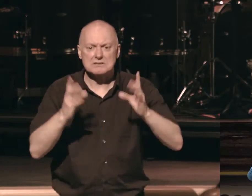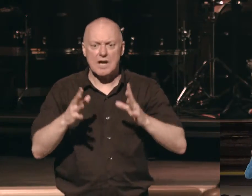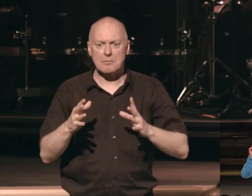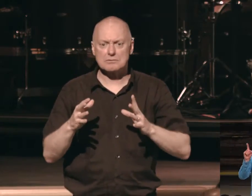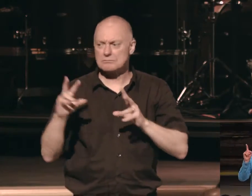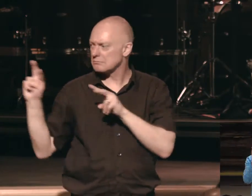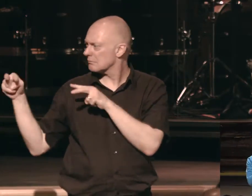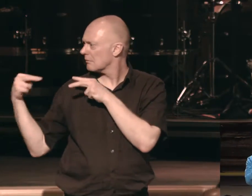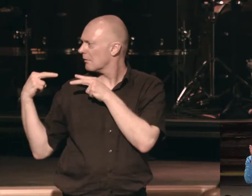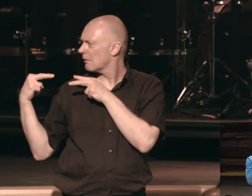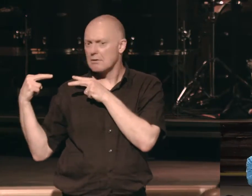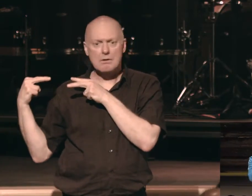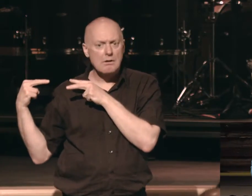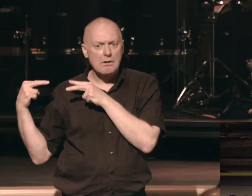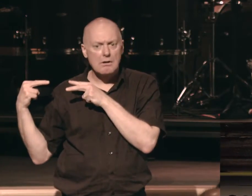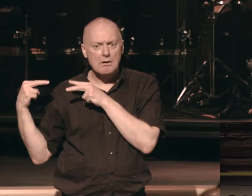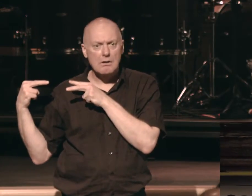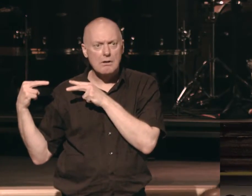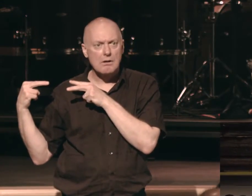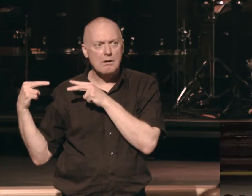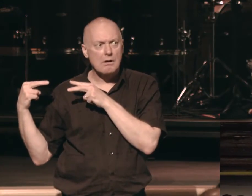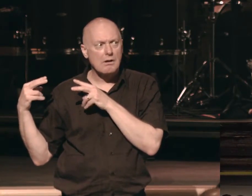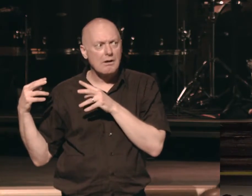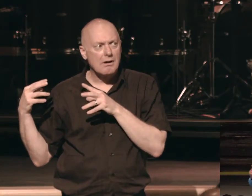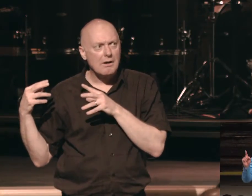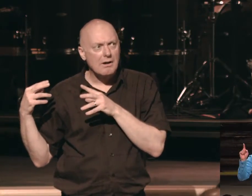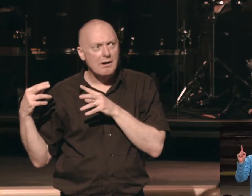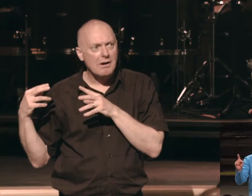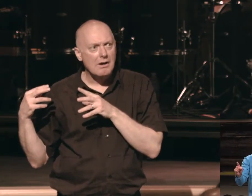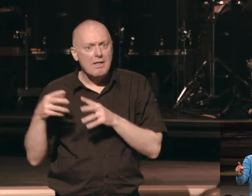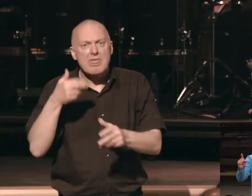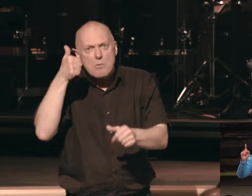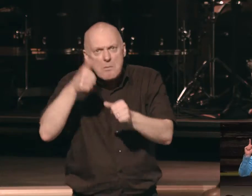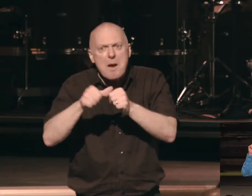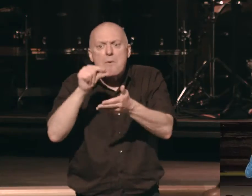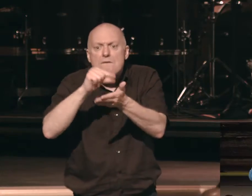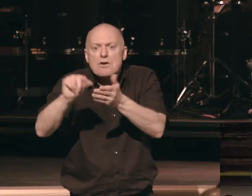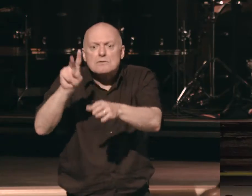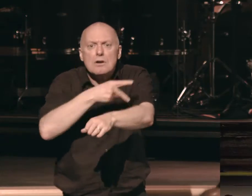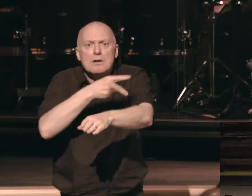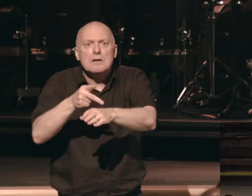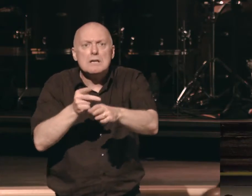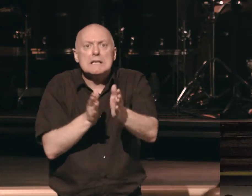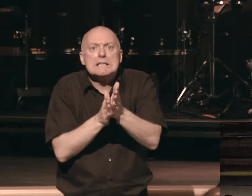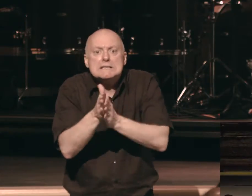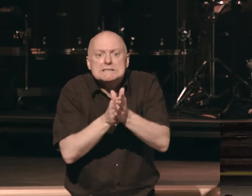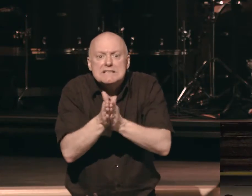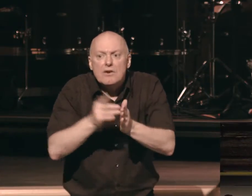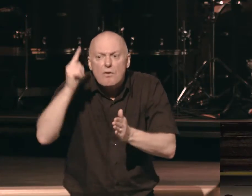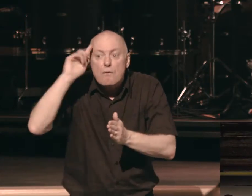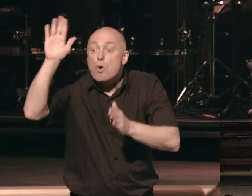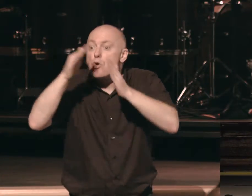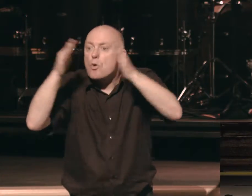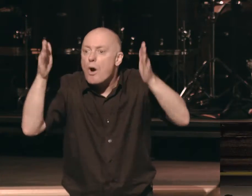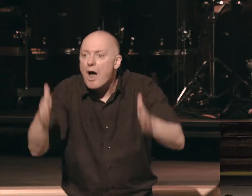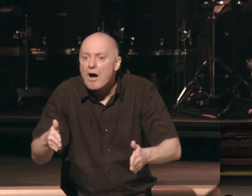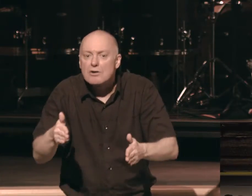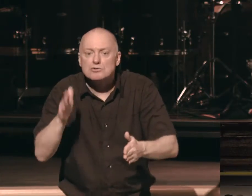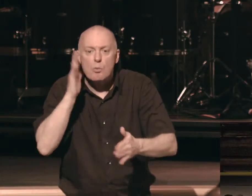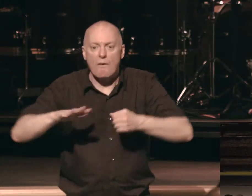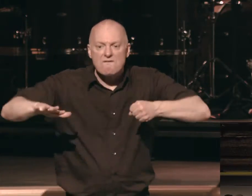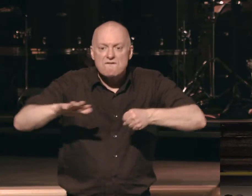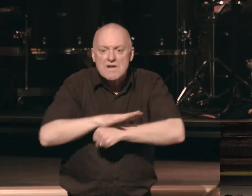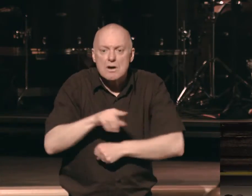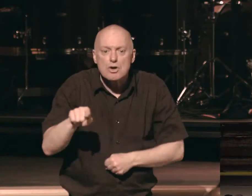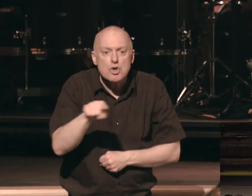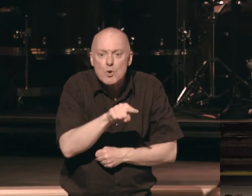do they say in the Gospel of John? The disciples remember the verse in the Psalms that says, zeal for your house will consume